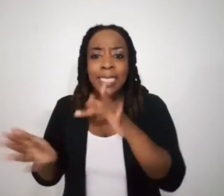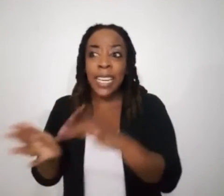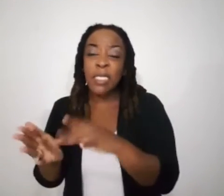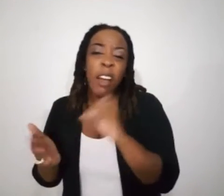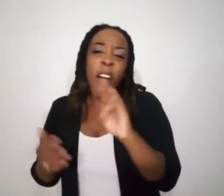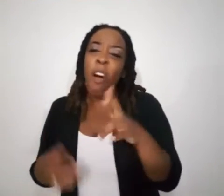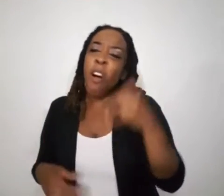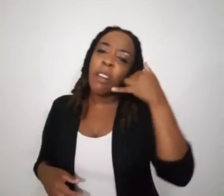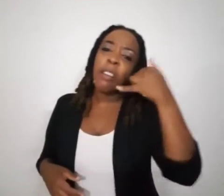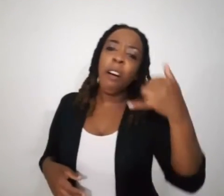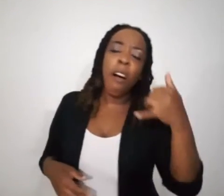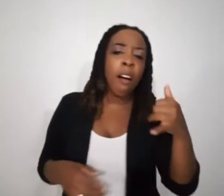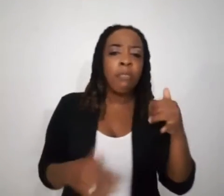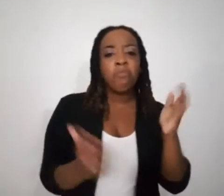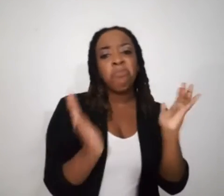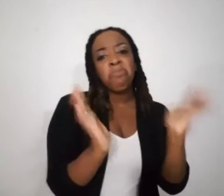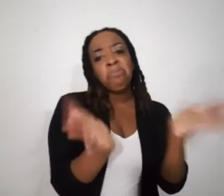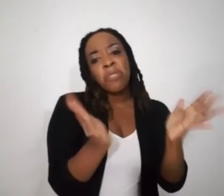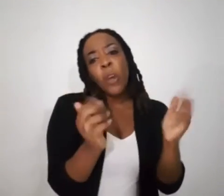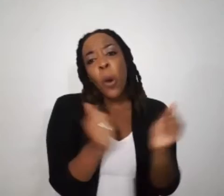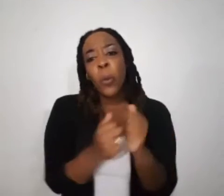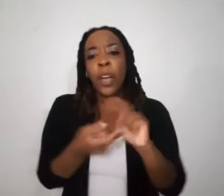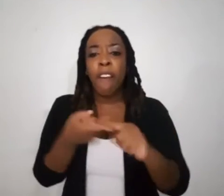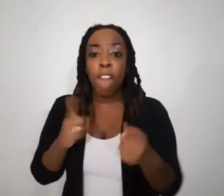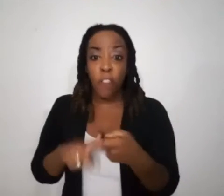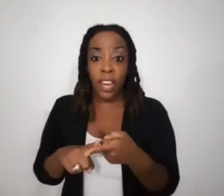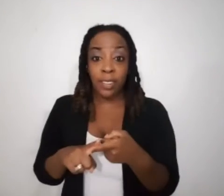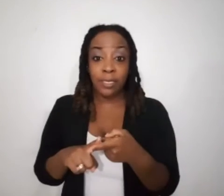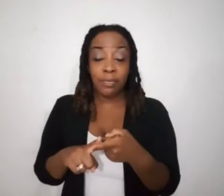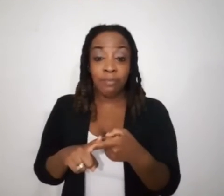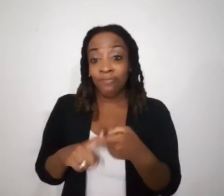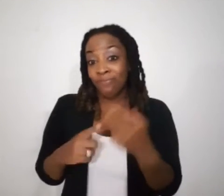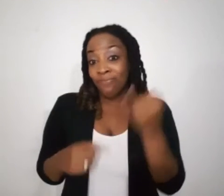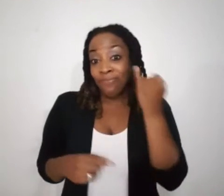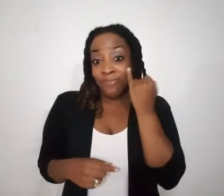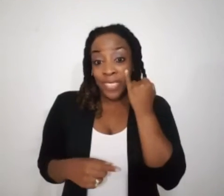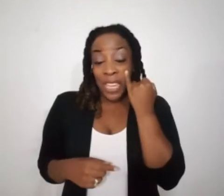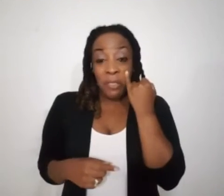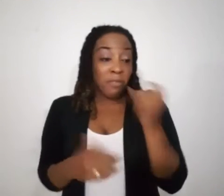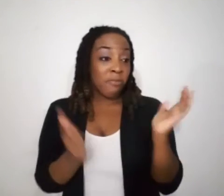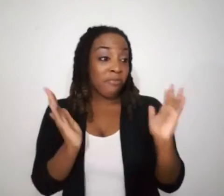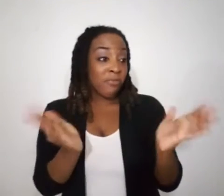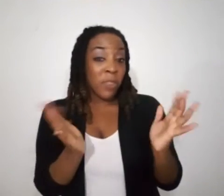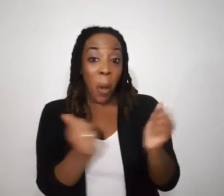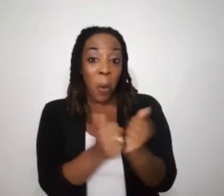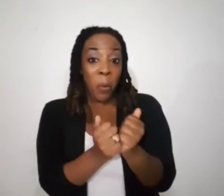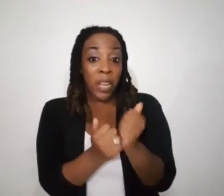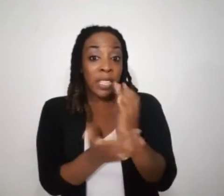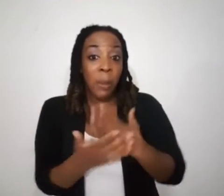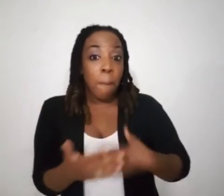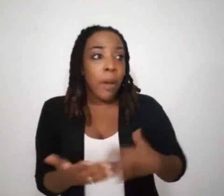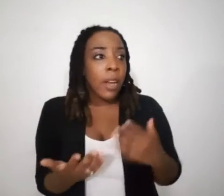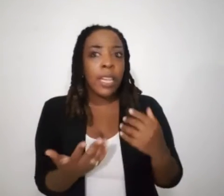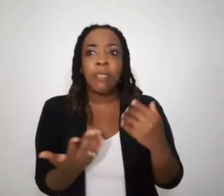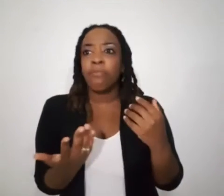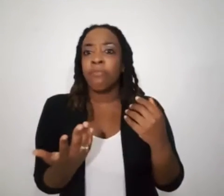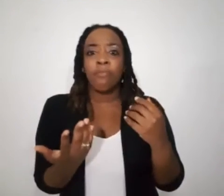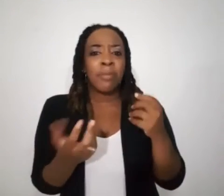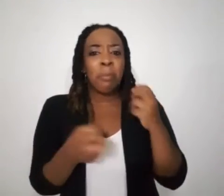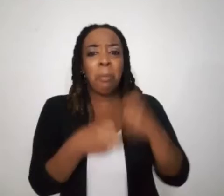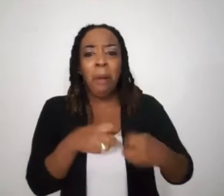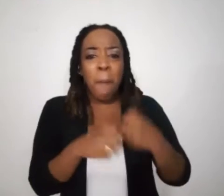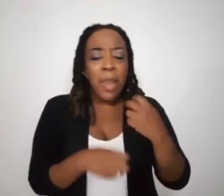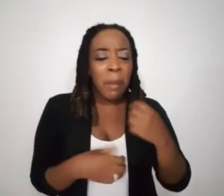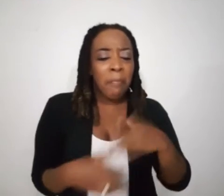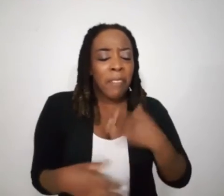Just talking with someone about the problems you are feeling, about the things you are facing, can make